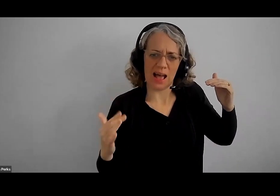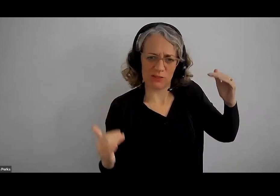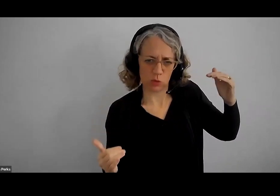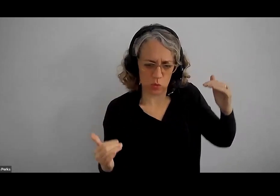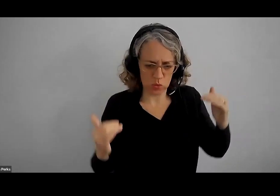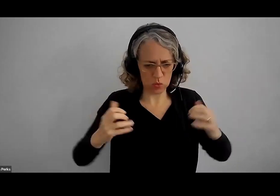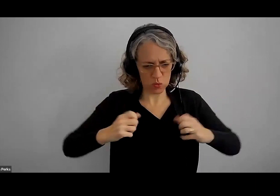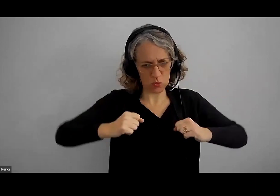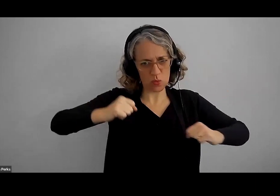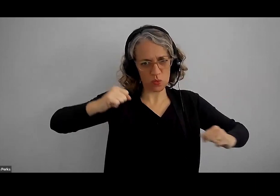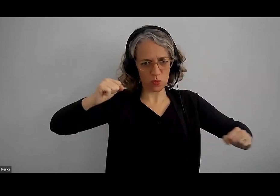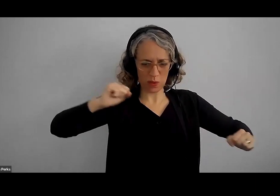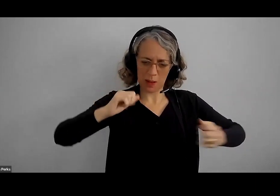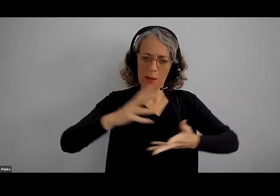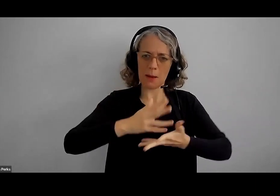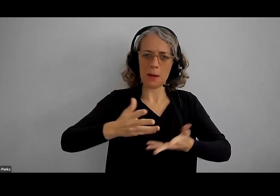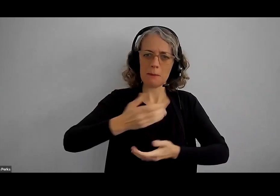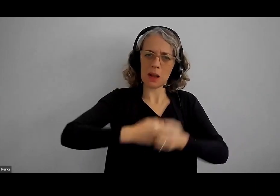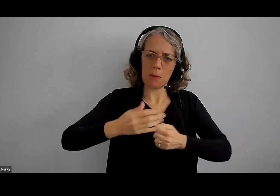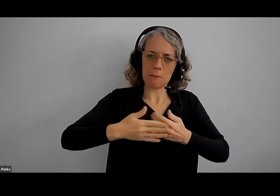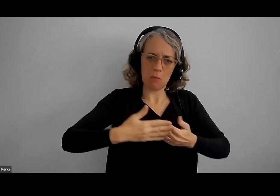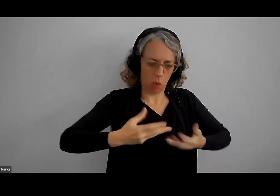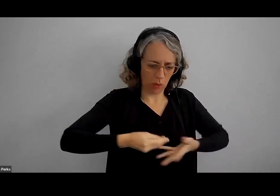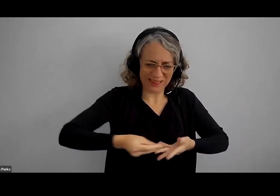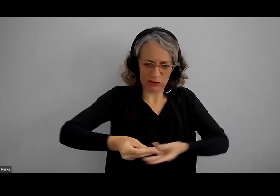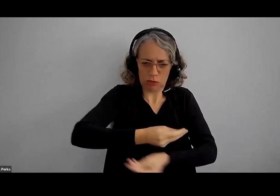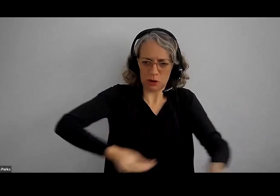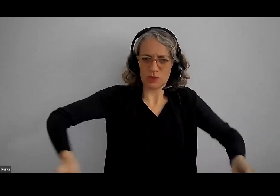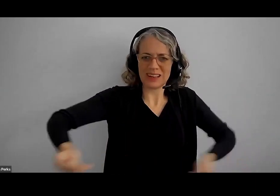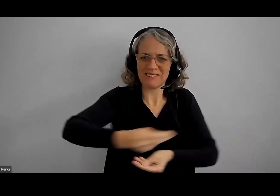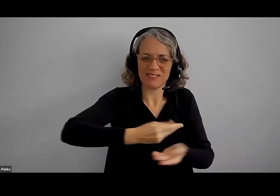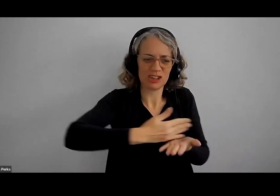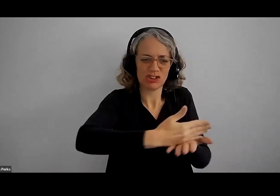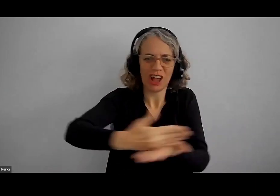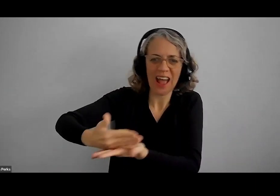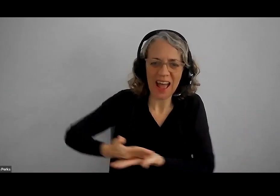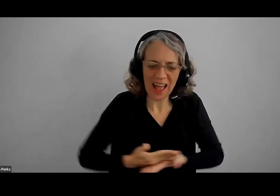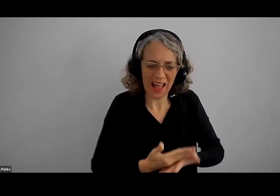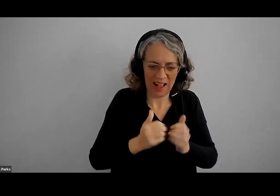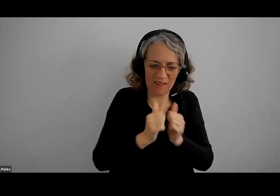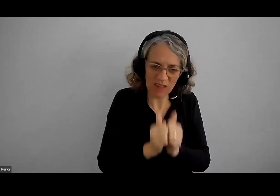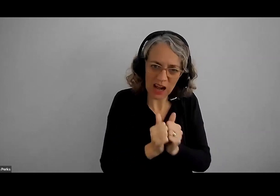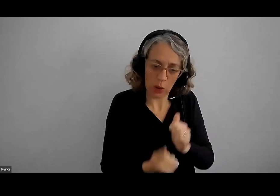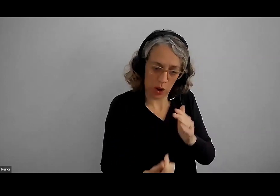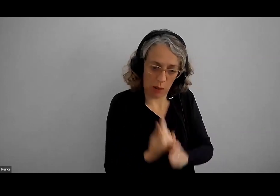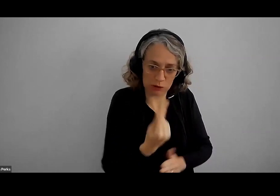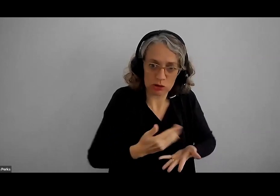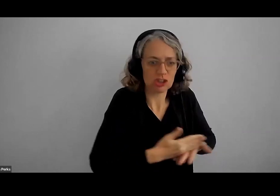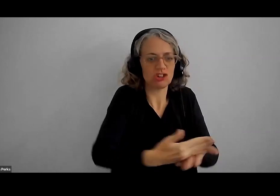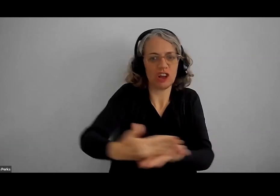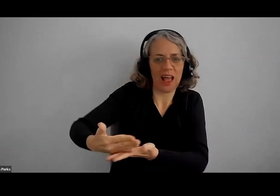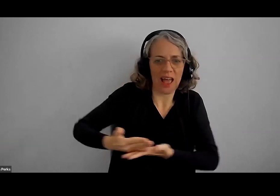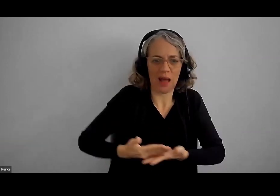more distributive by design, so that we share value and opportunity that's created with all